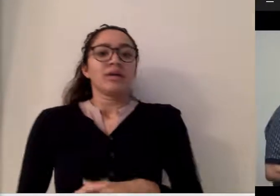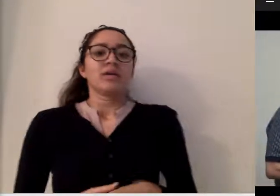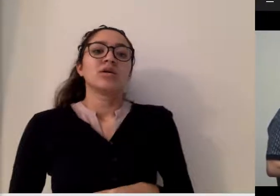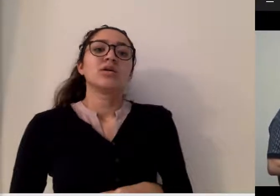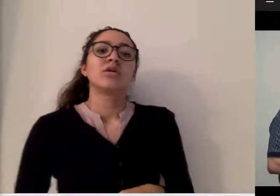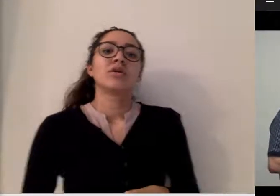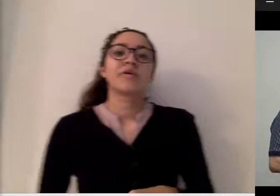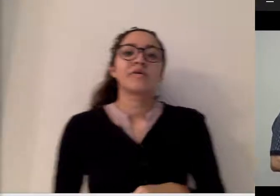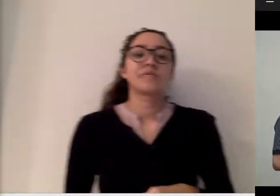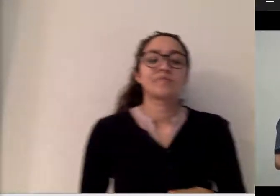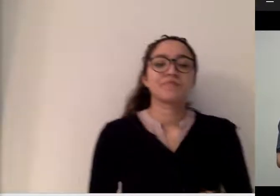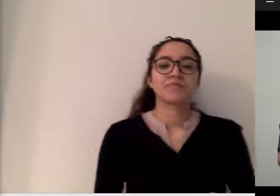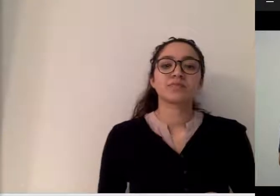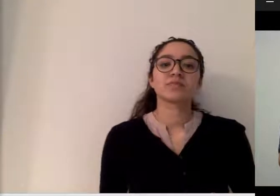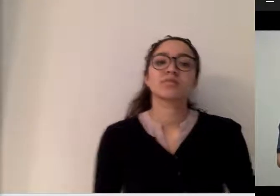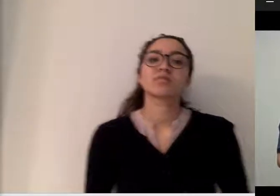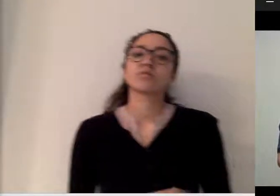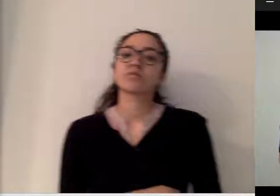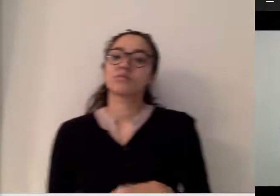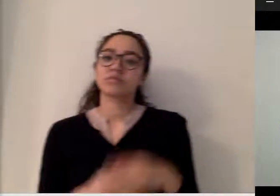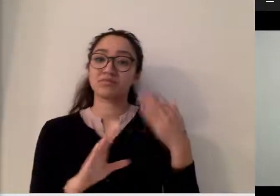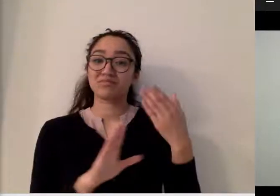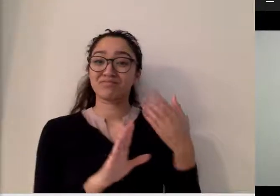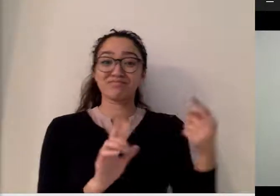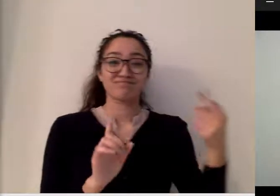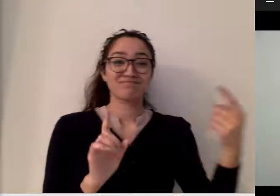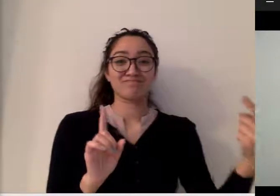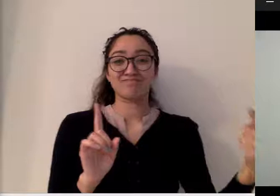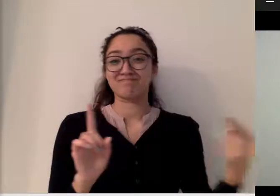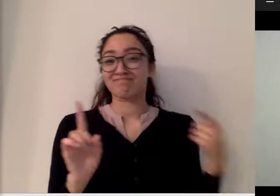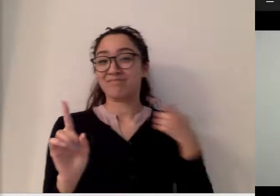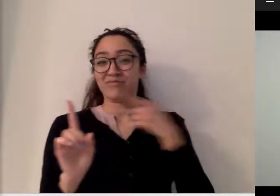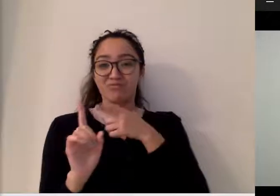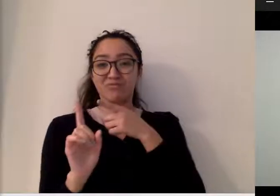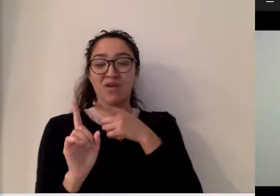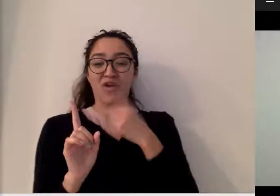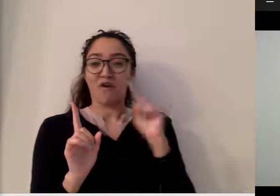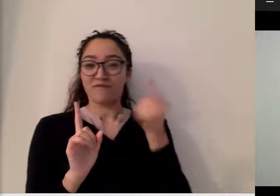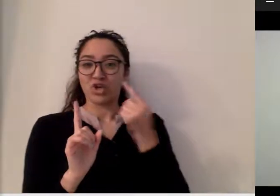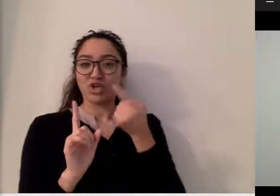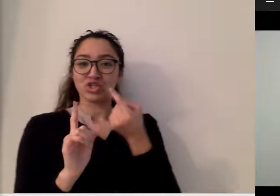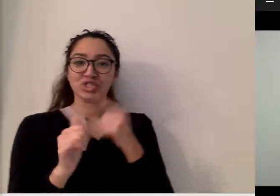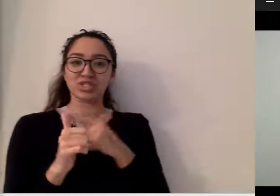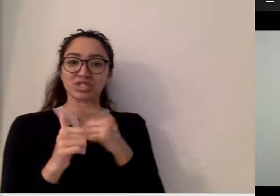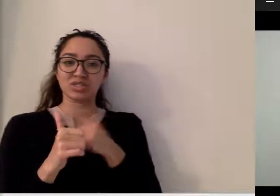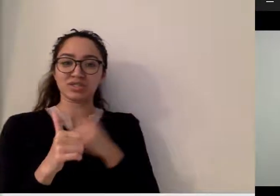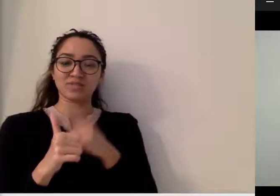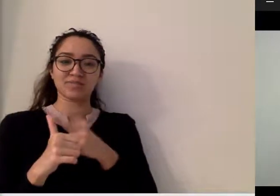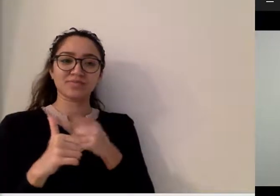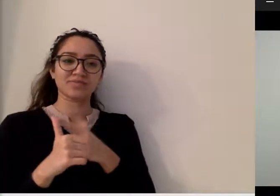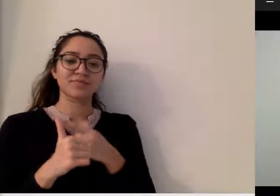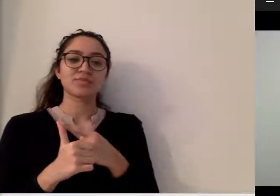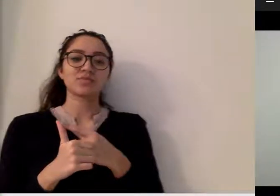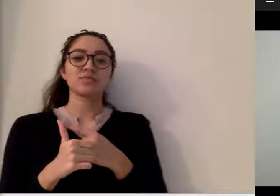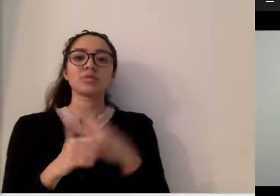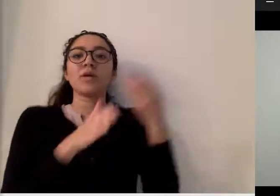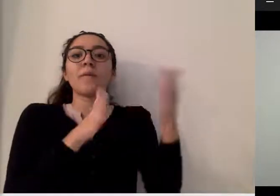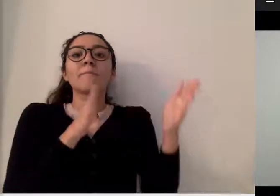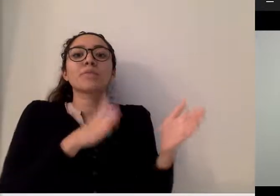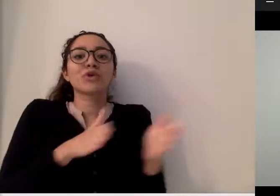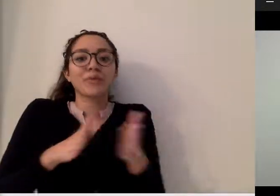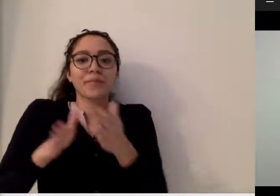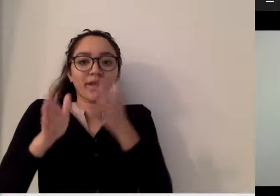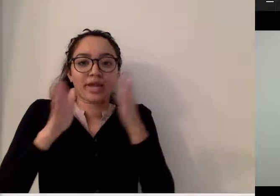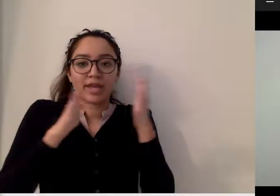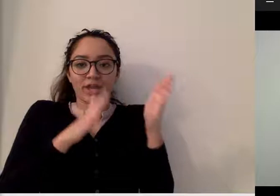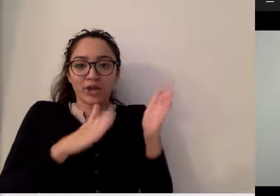first point that I made on the outline, and that is to prepare for lectures.